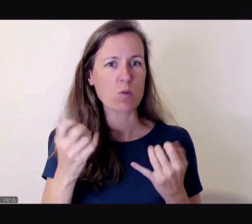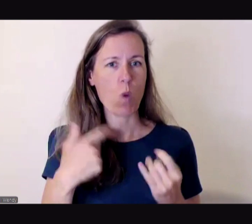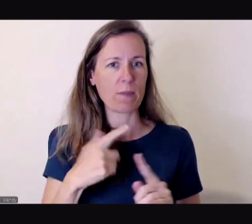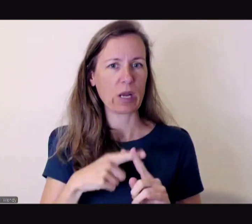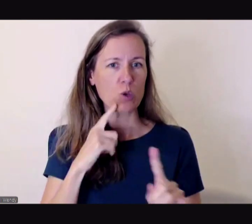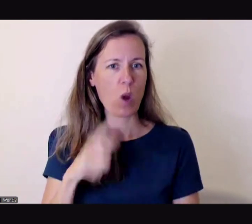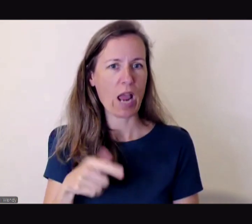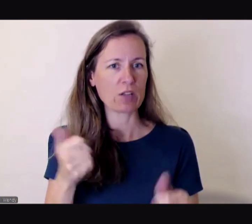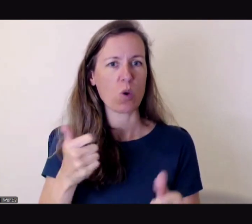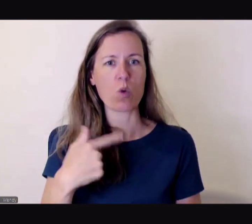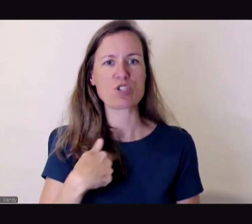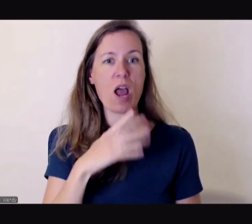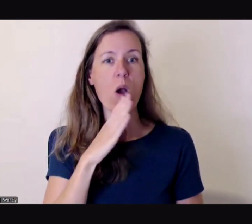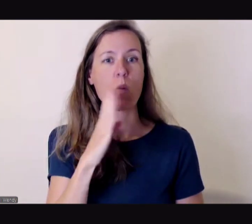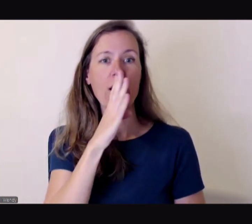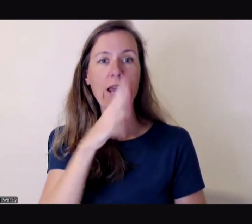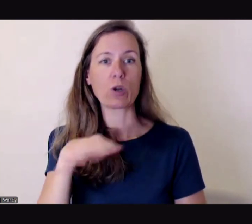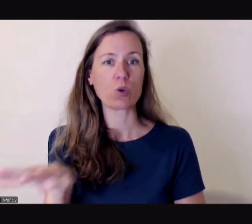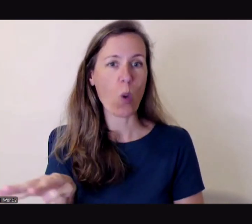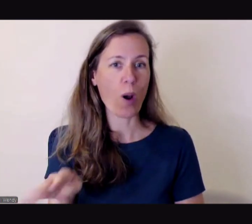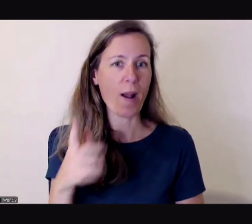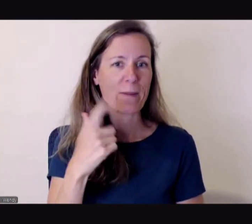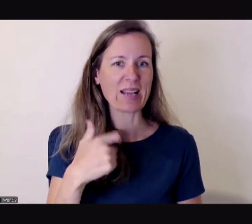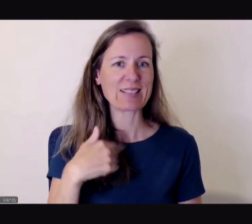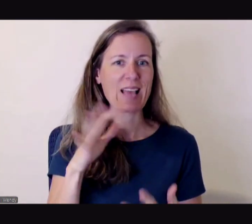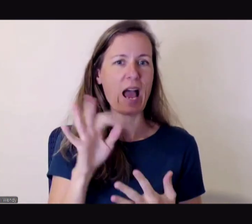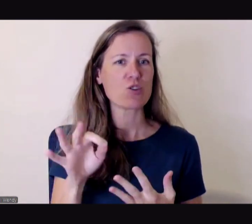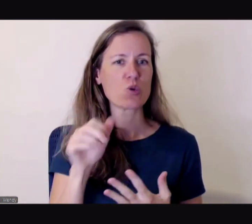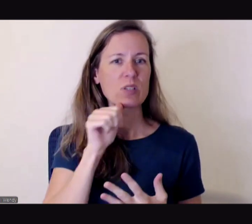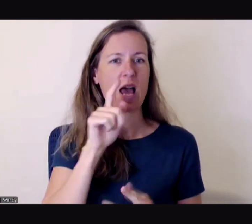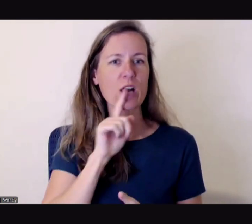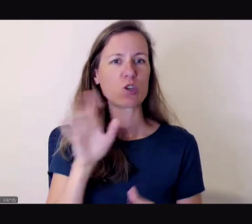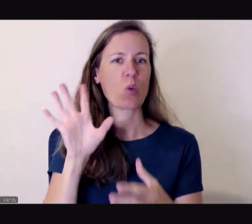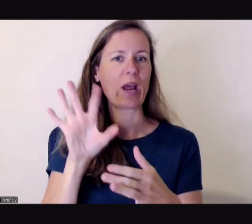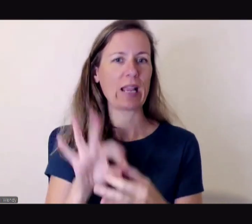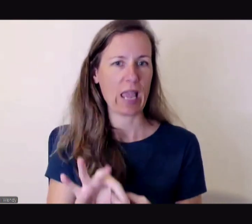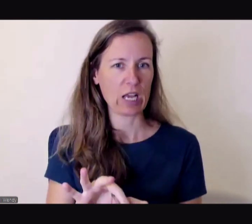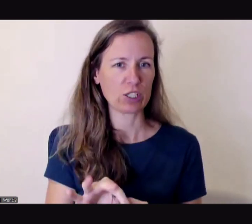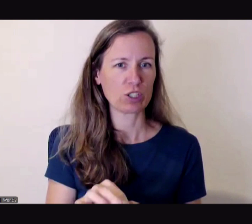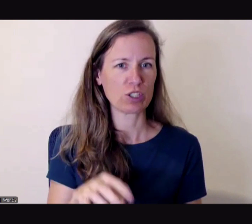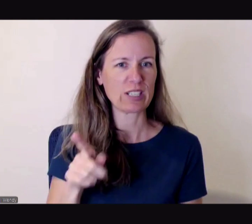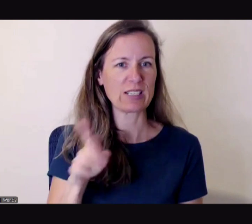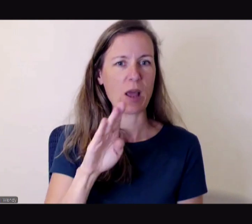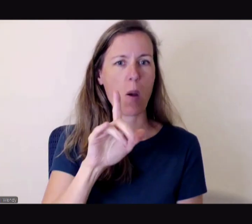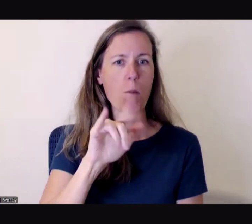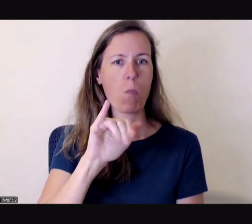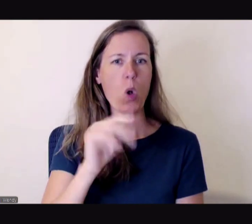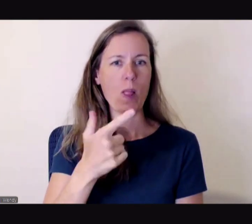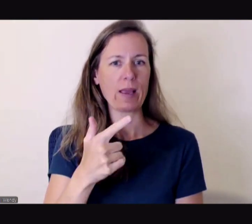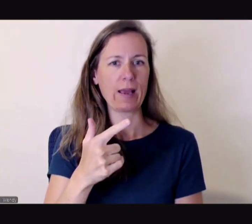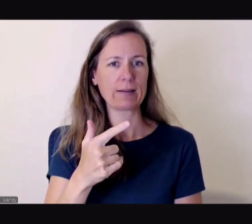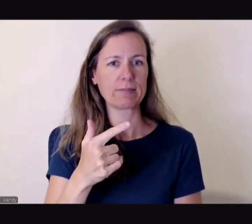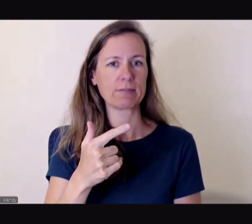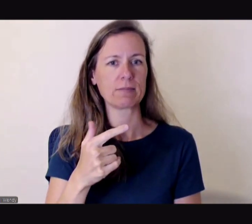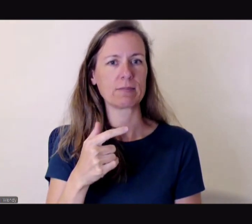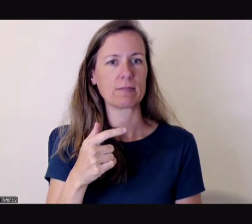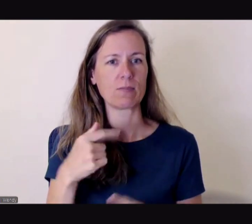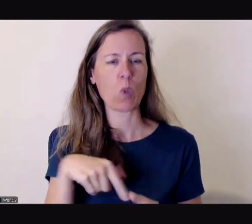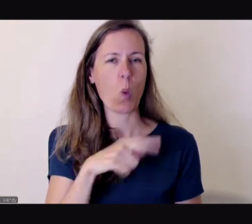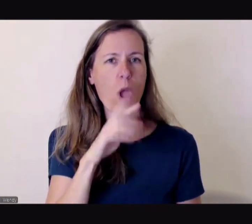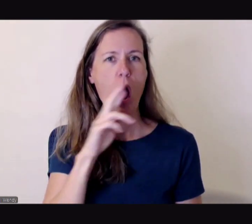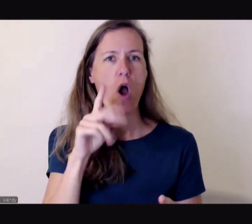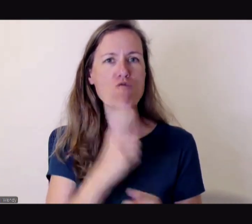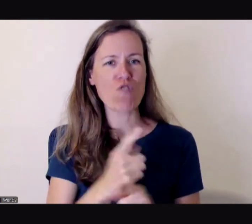right here, open, transparent, welcoming questions and comments, being responsive to concerns, and time that could have been